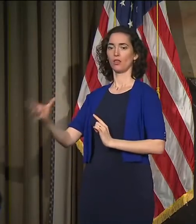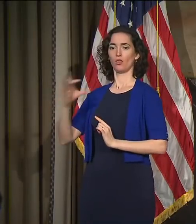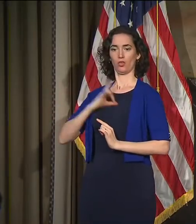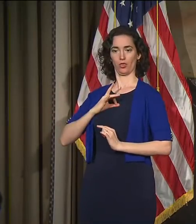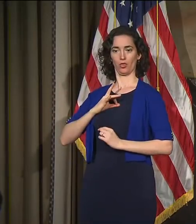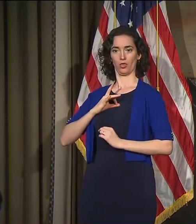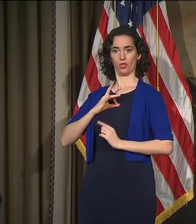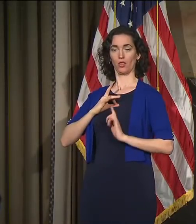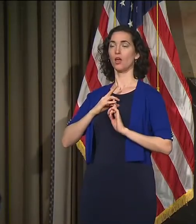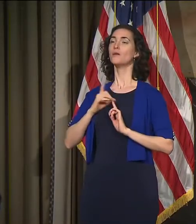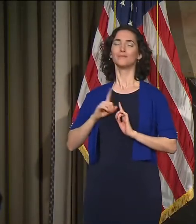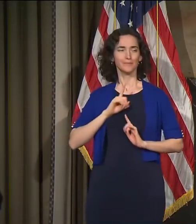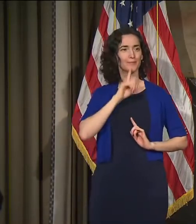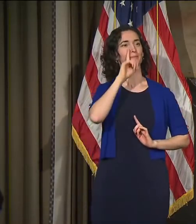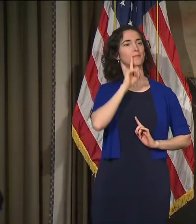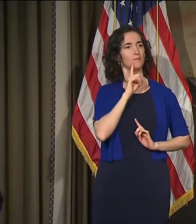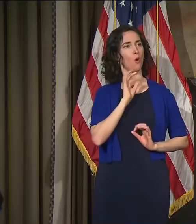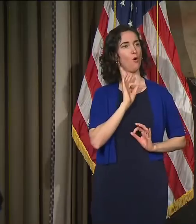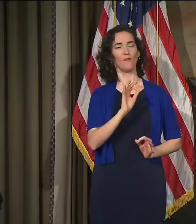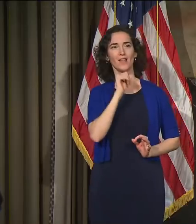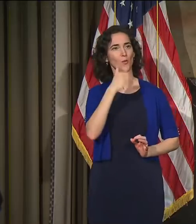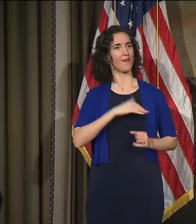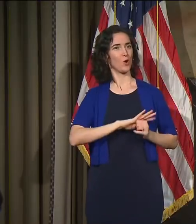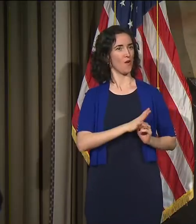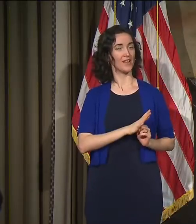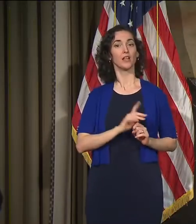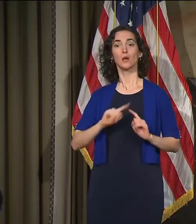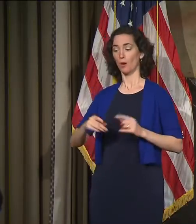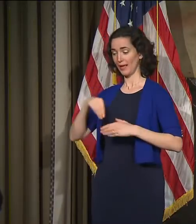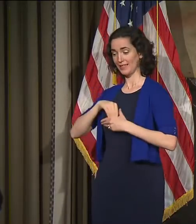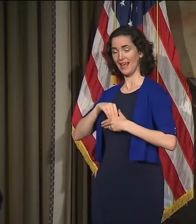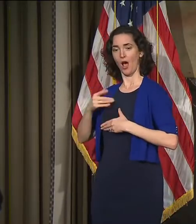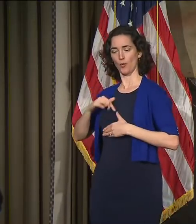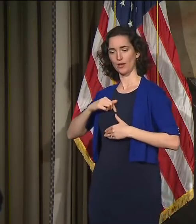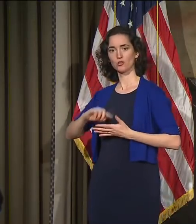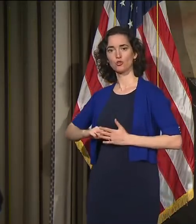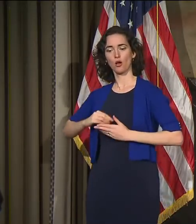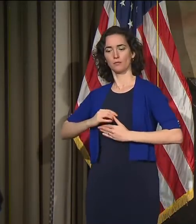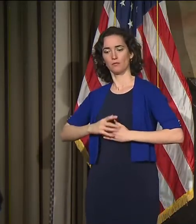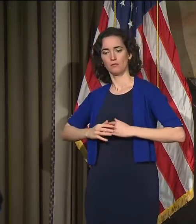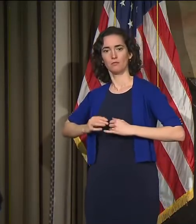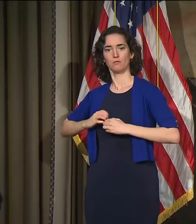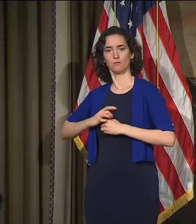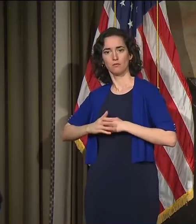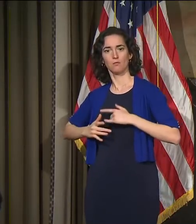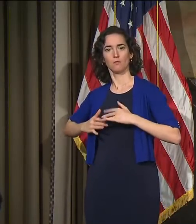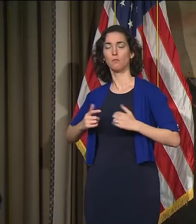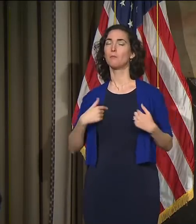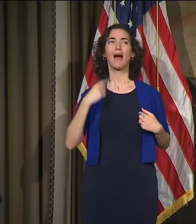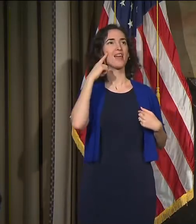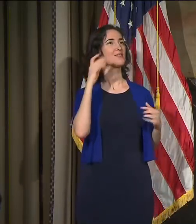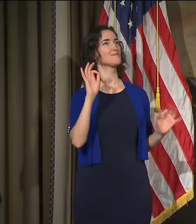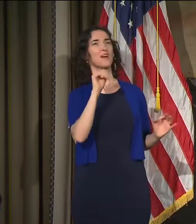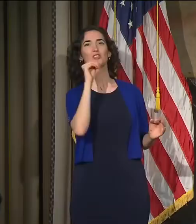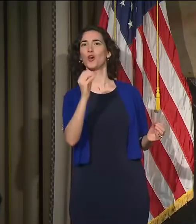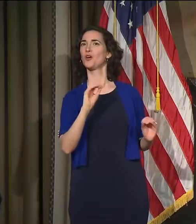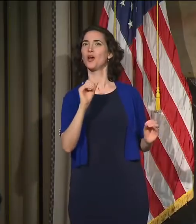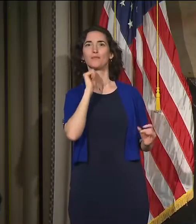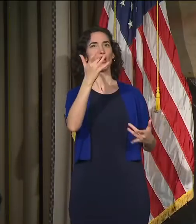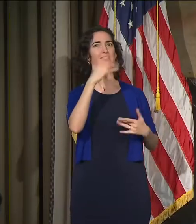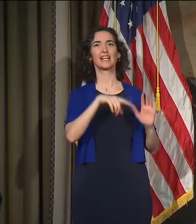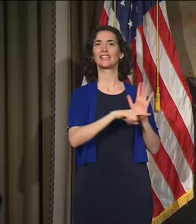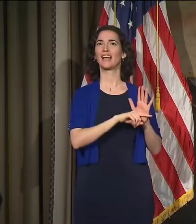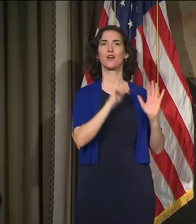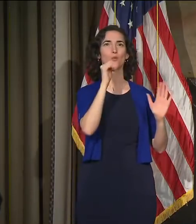allow them to test positive. And so they're lulled into a false sense of security, thinking they are negative and they don't have it. They gather for